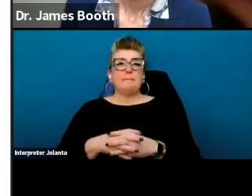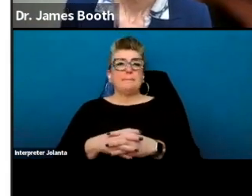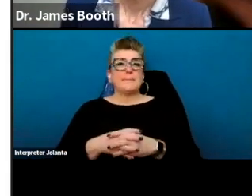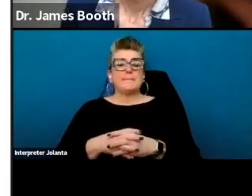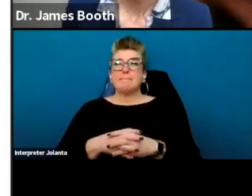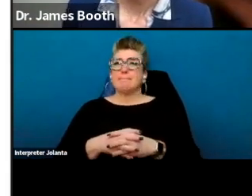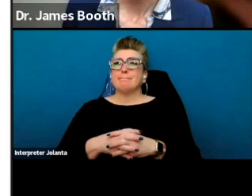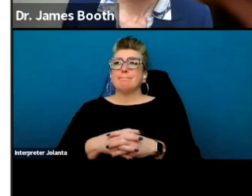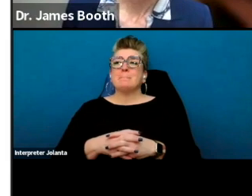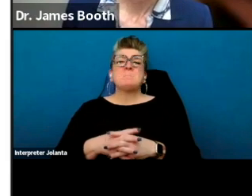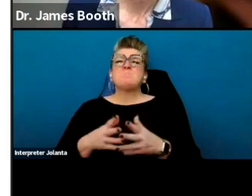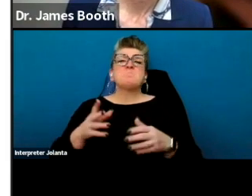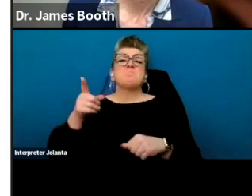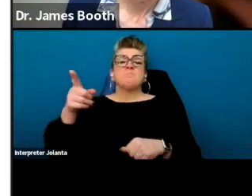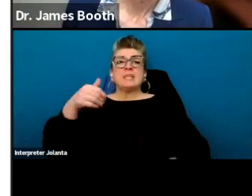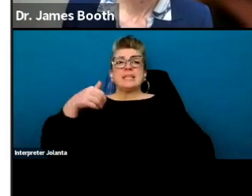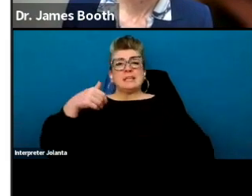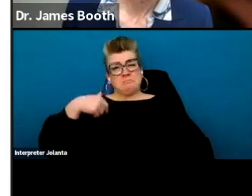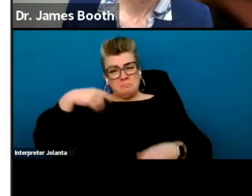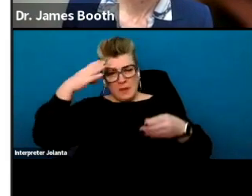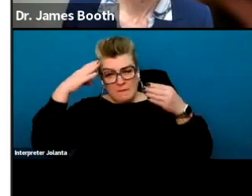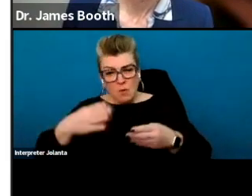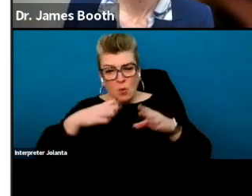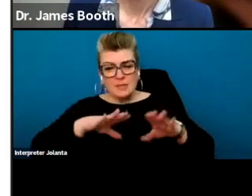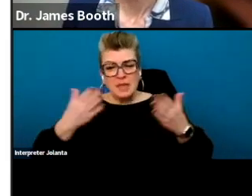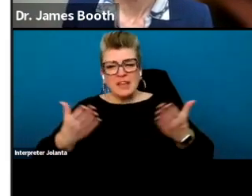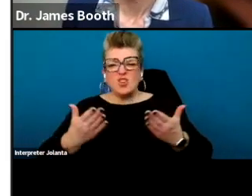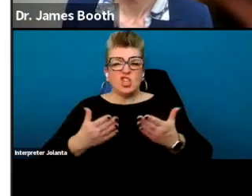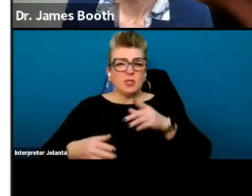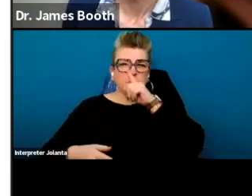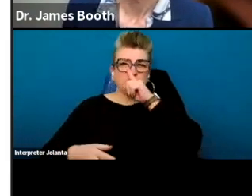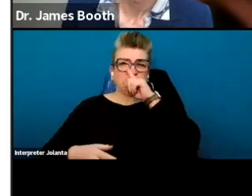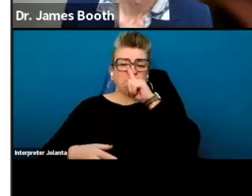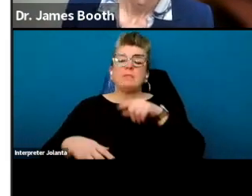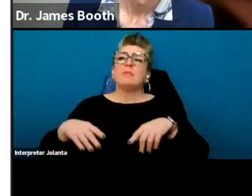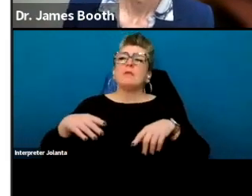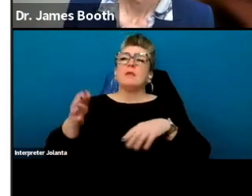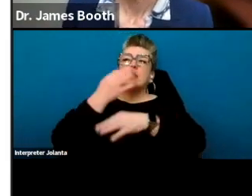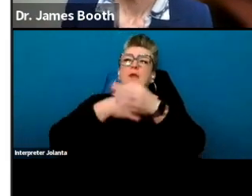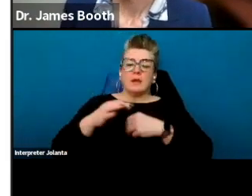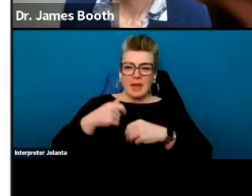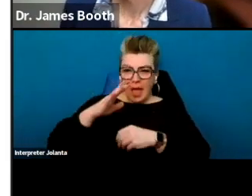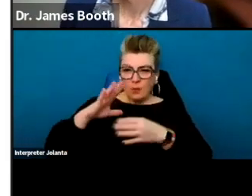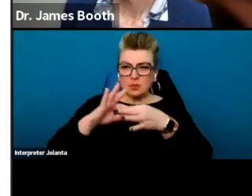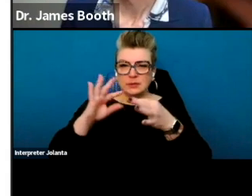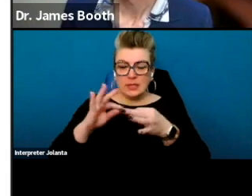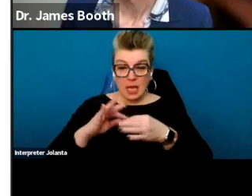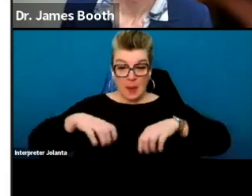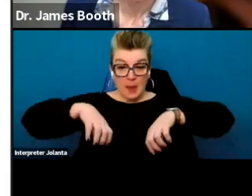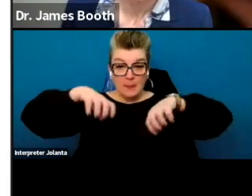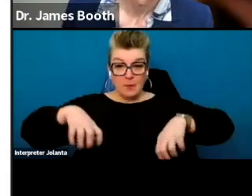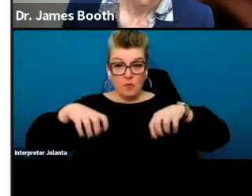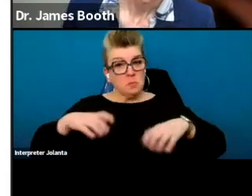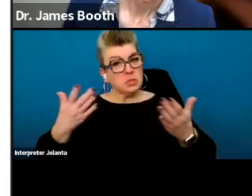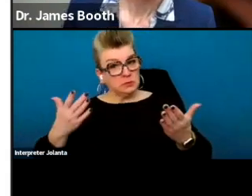I'm not going to focus too much on the behavior here, other than to say that performance on the task was reasonable